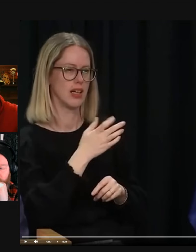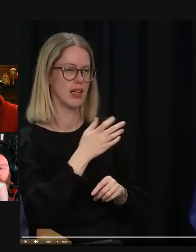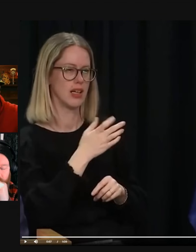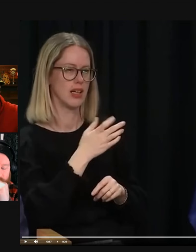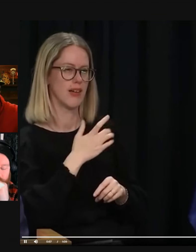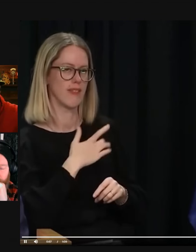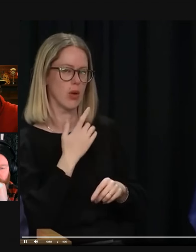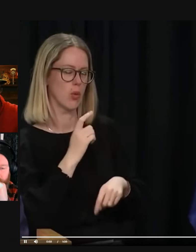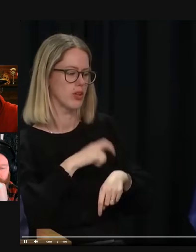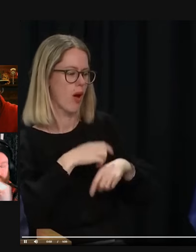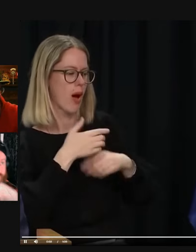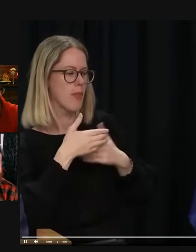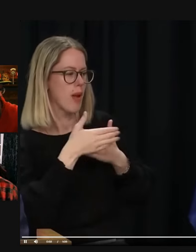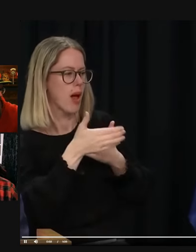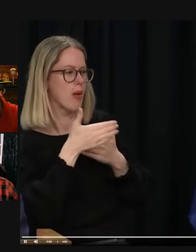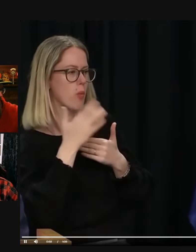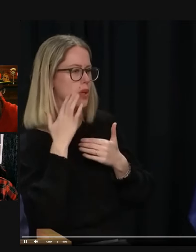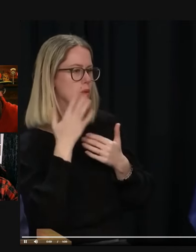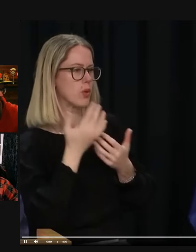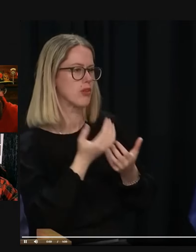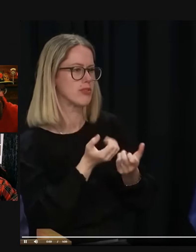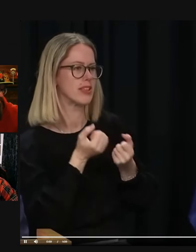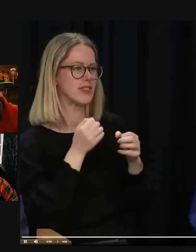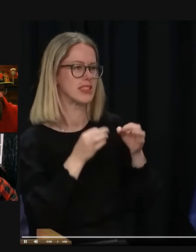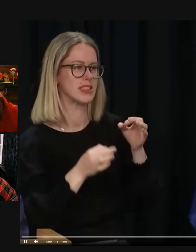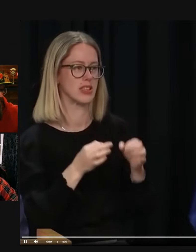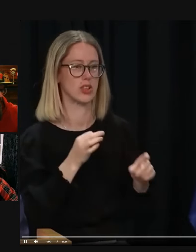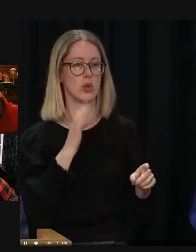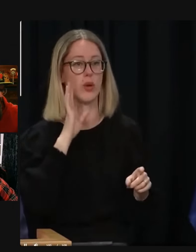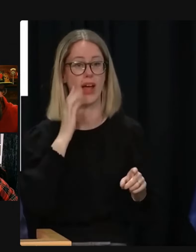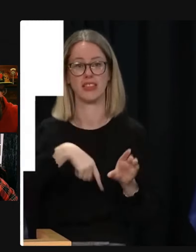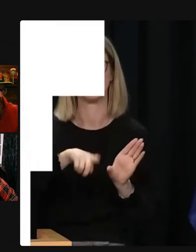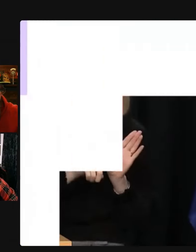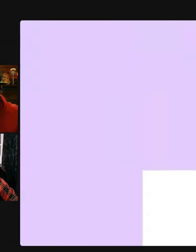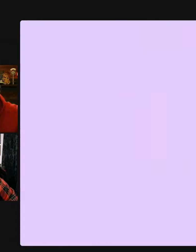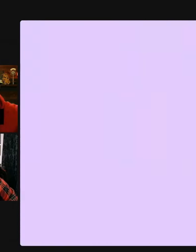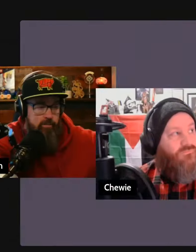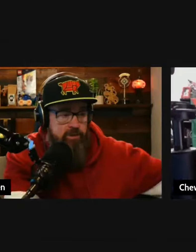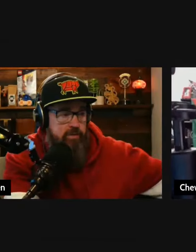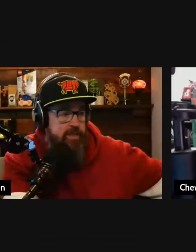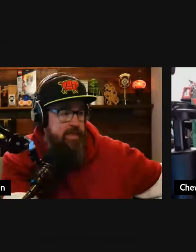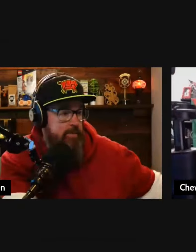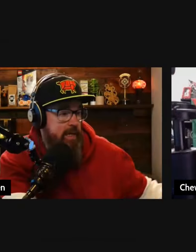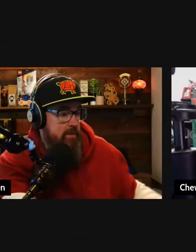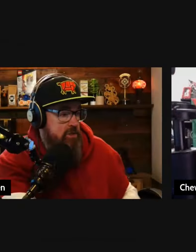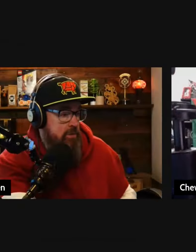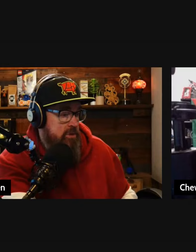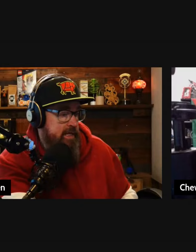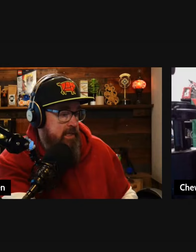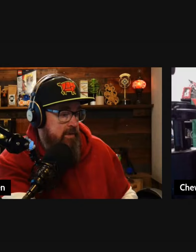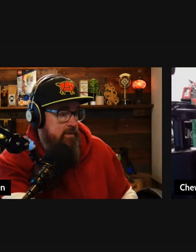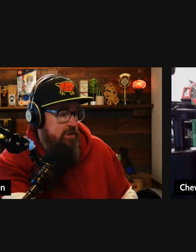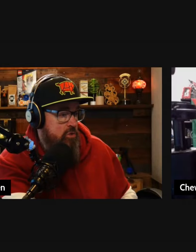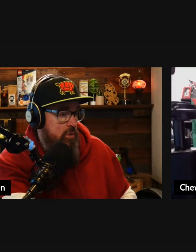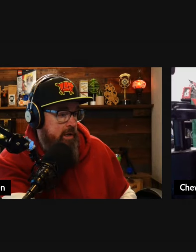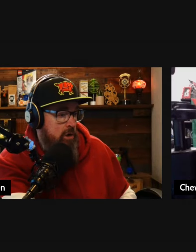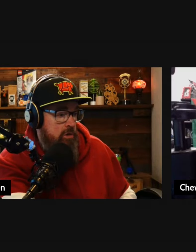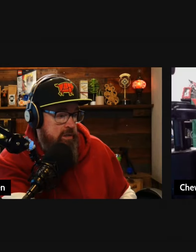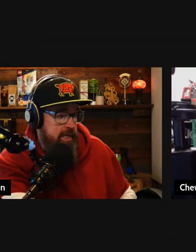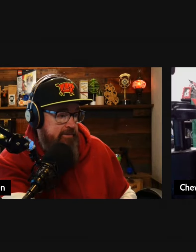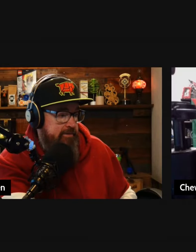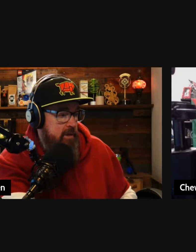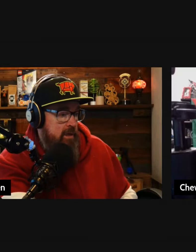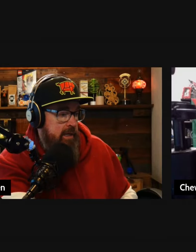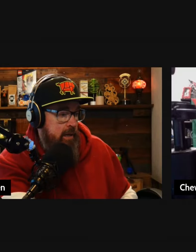We'll get to the end of this. When we might get a decision? Yes, you'll hear a decision this year. There you go. So there's another part of the street, which actually then the story